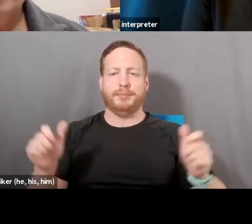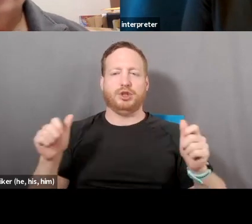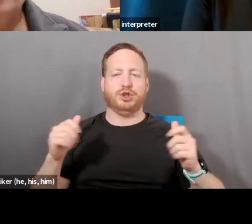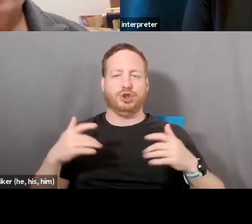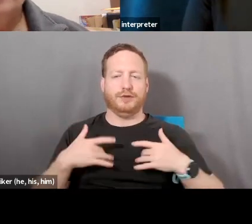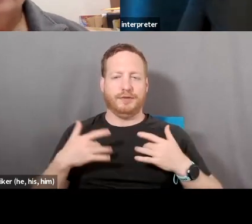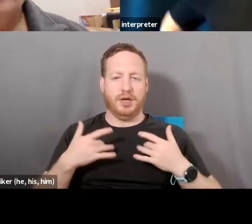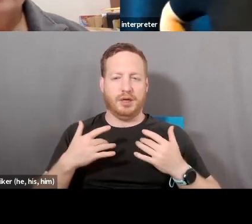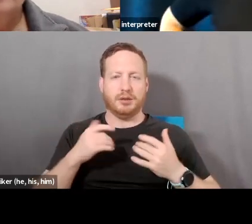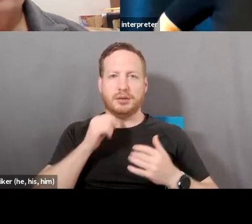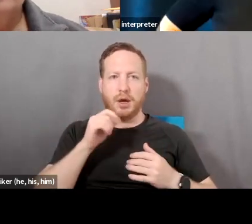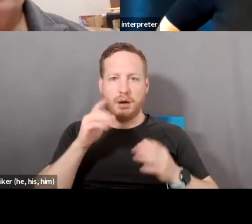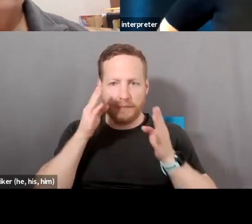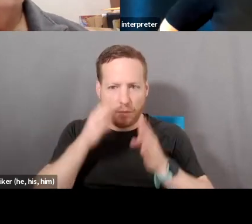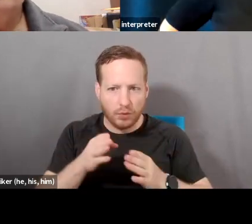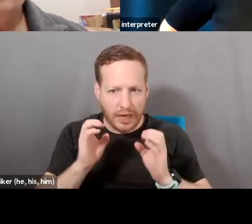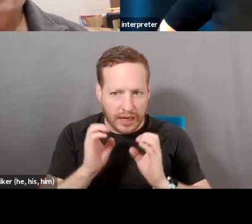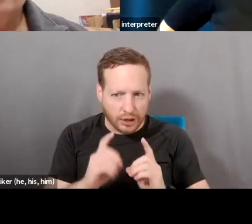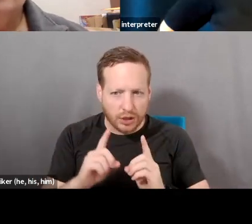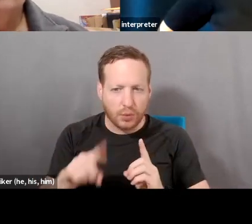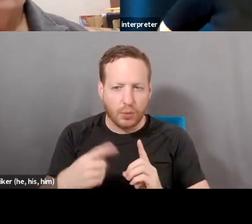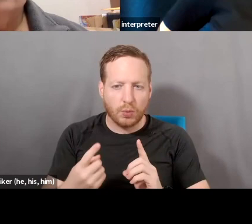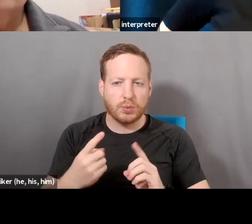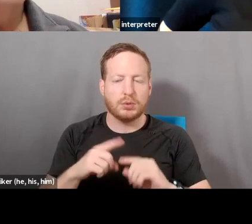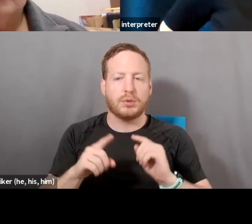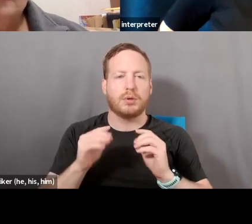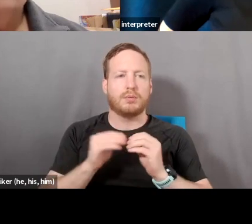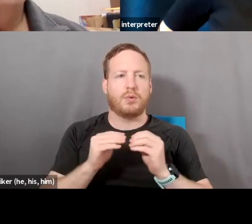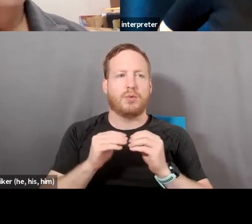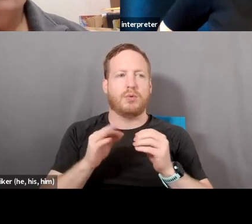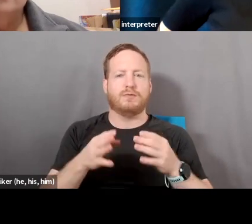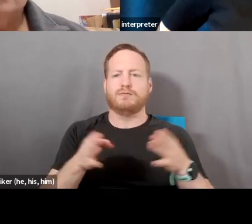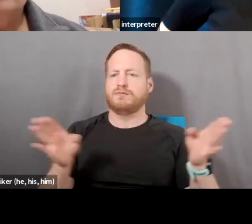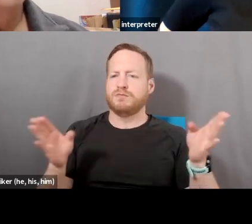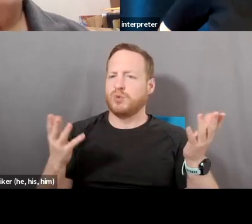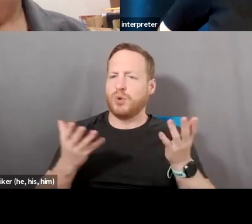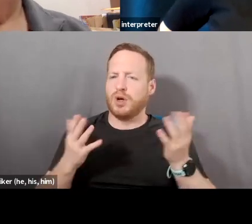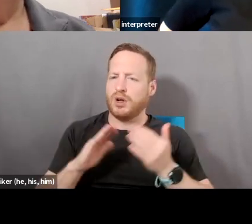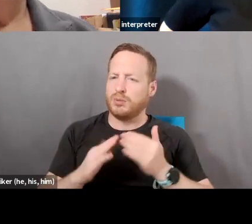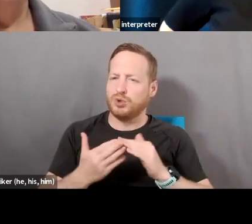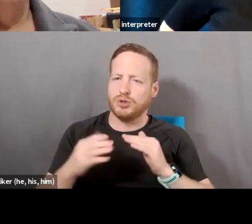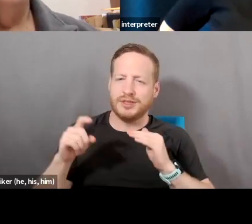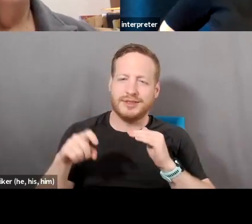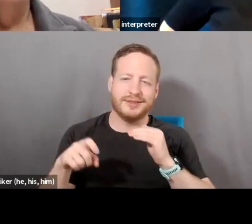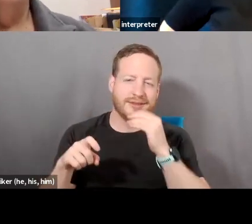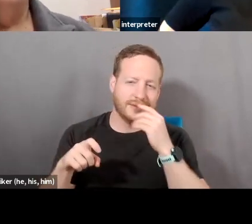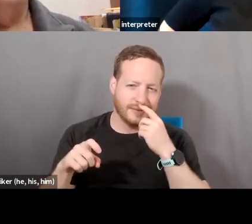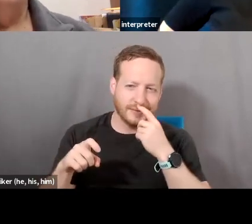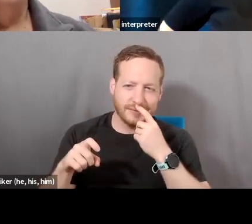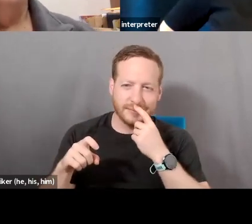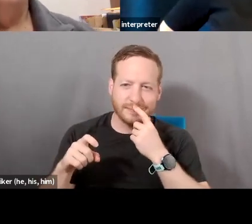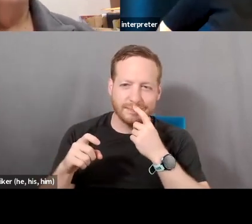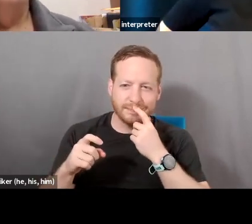so I think maybe we could, it could become a bigger event, not necessarily focused on education only, but